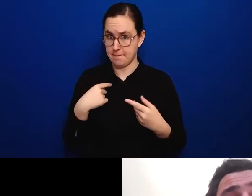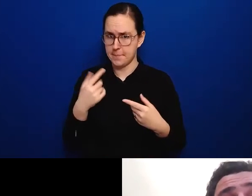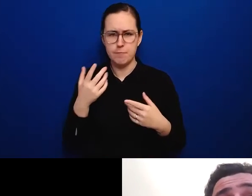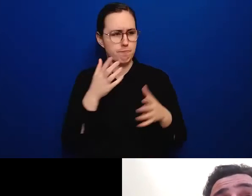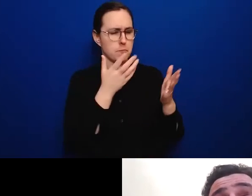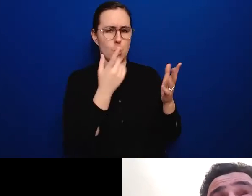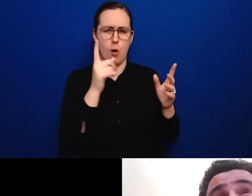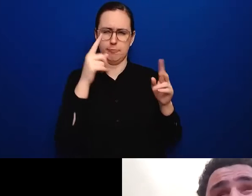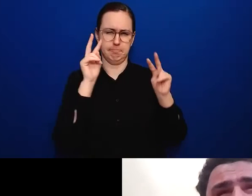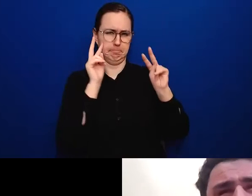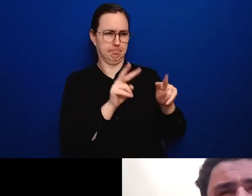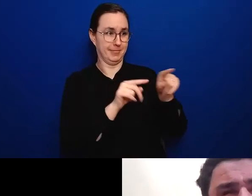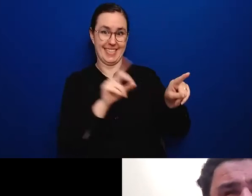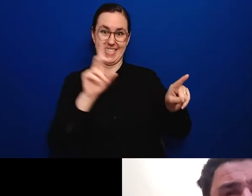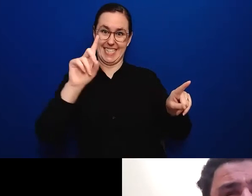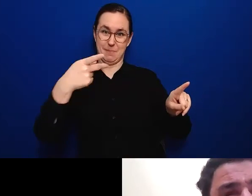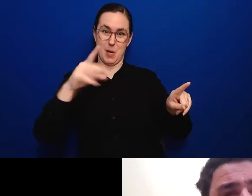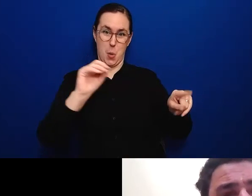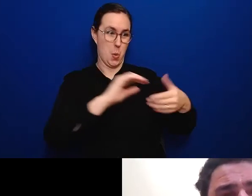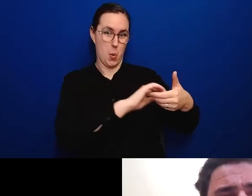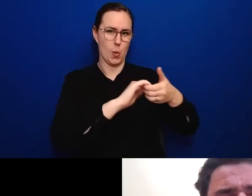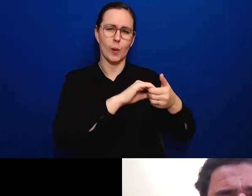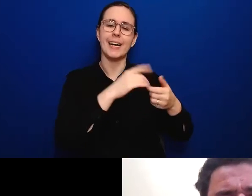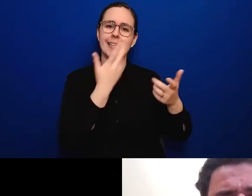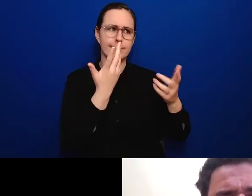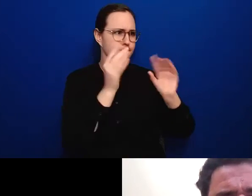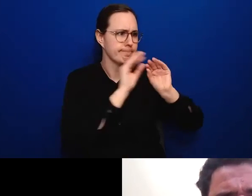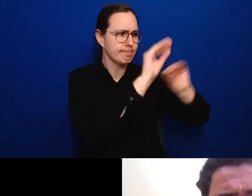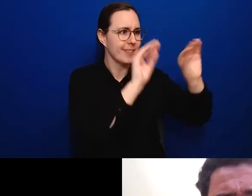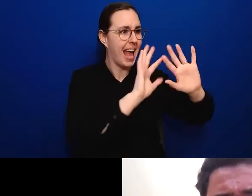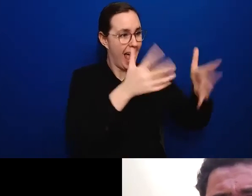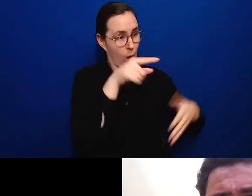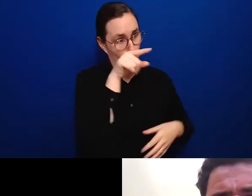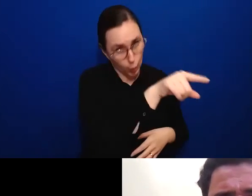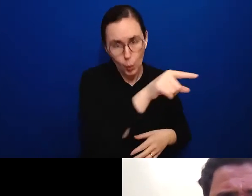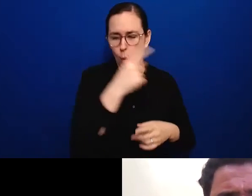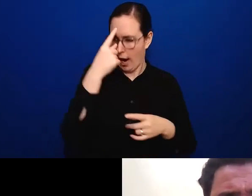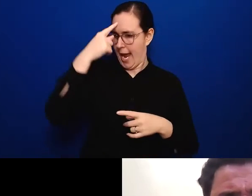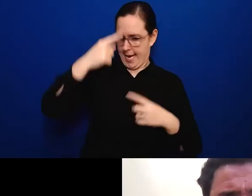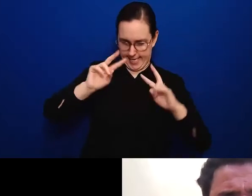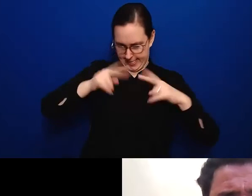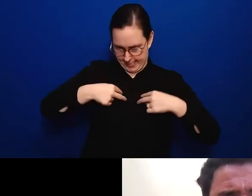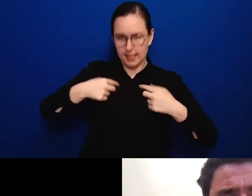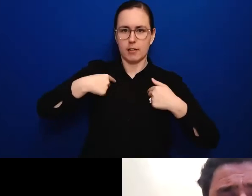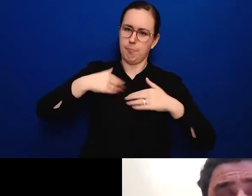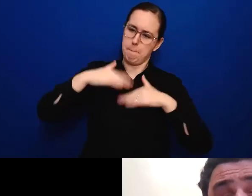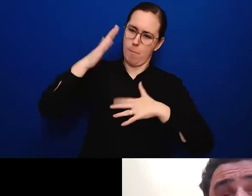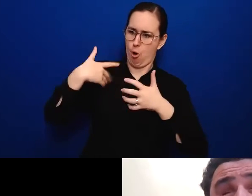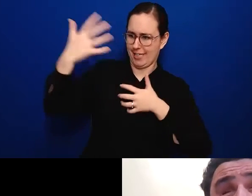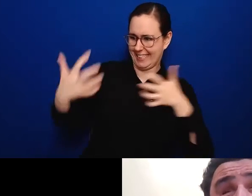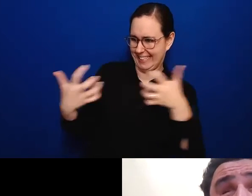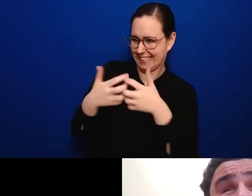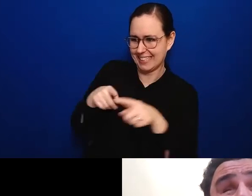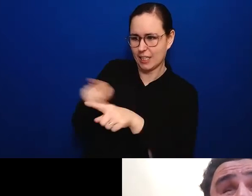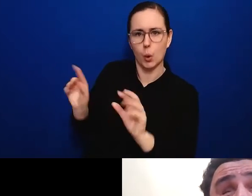now. There are some sort of recommendation that I would be mentioning here, that how the DPOs can be inclusive of youth with disabilities. So first, we